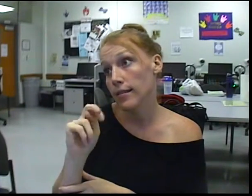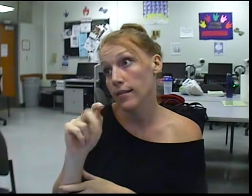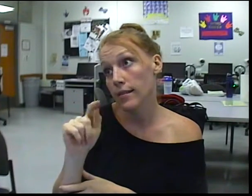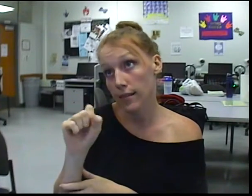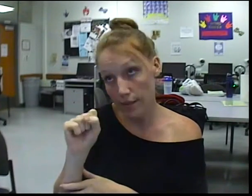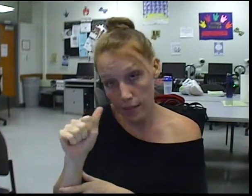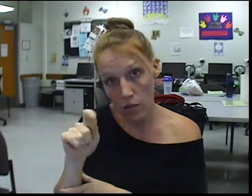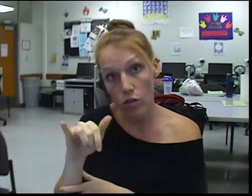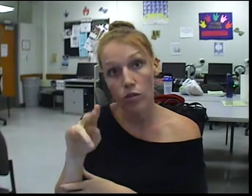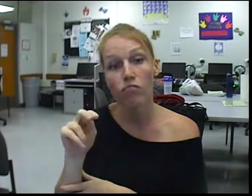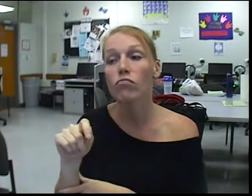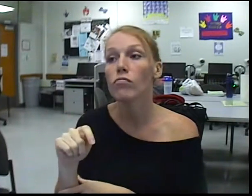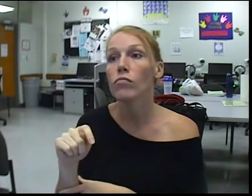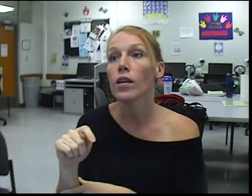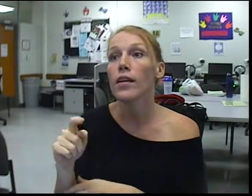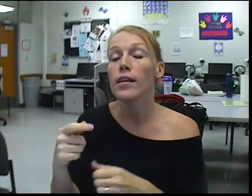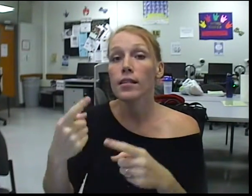which condensation occurs.